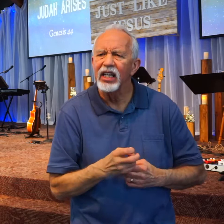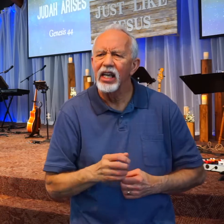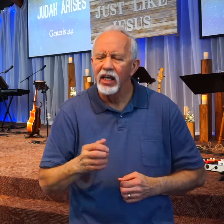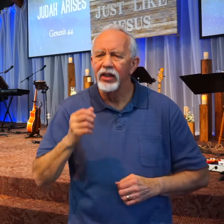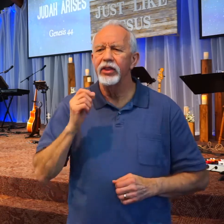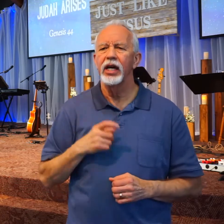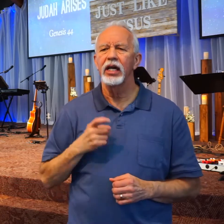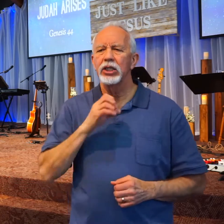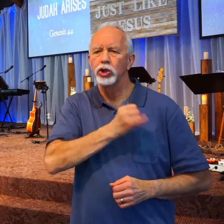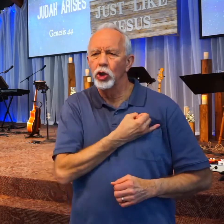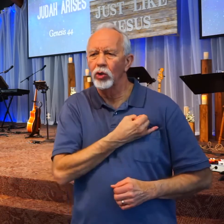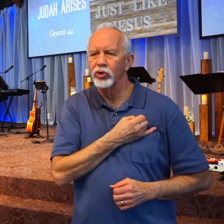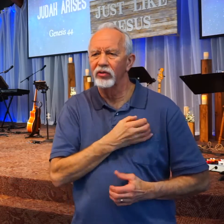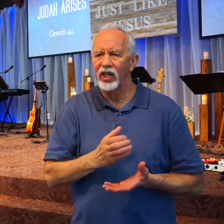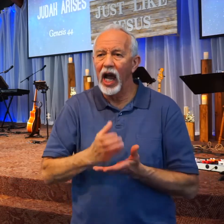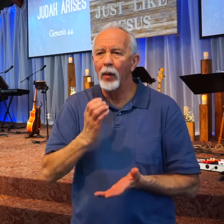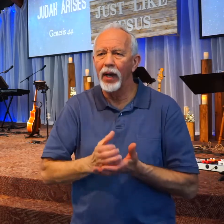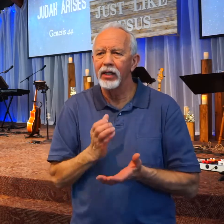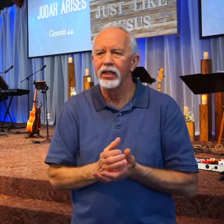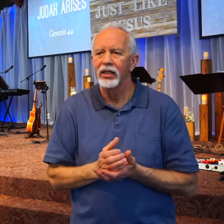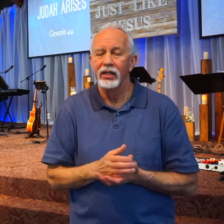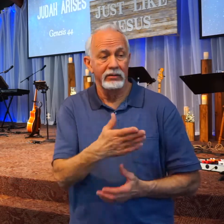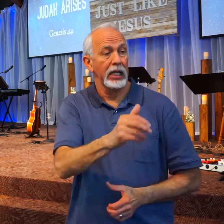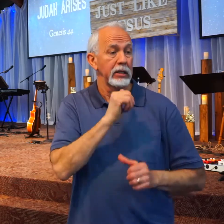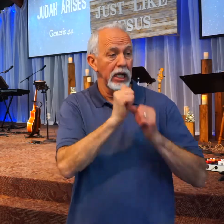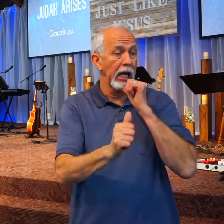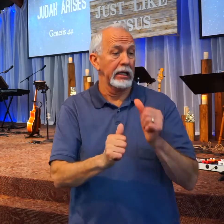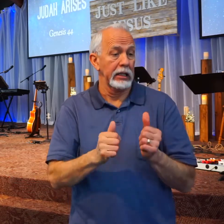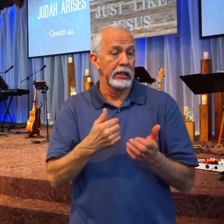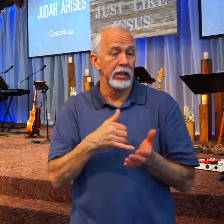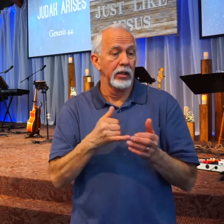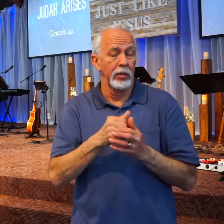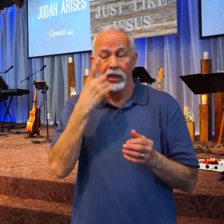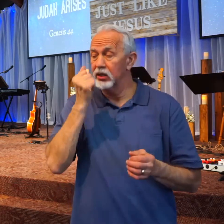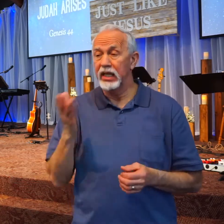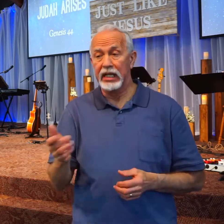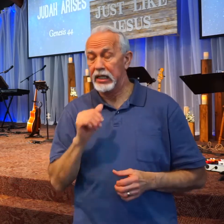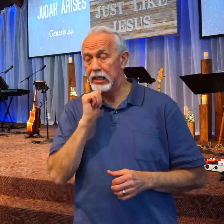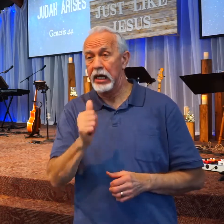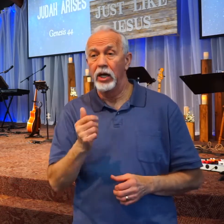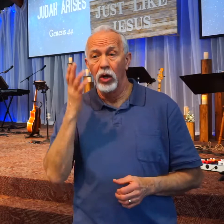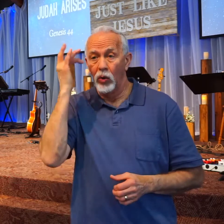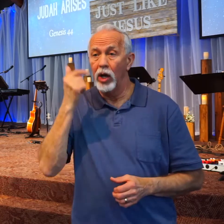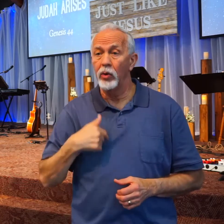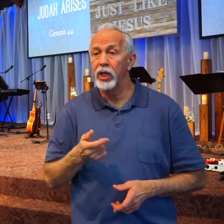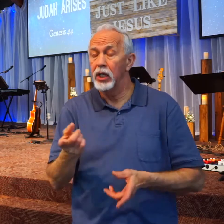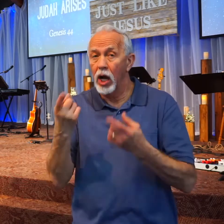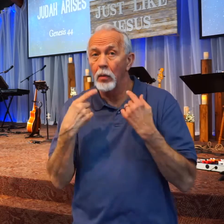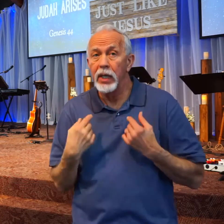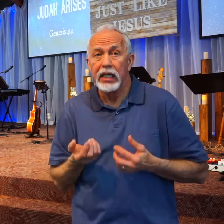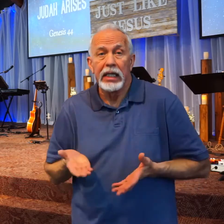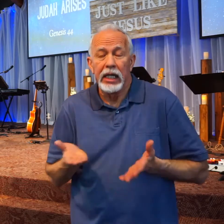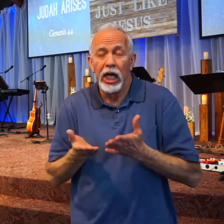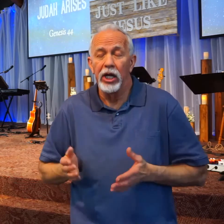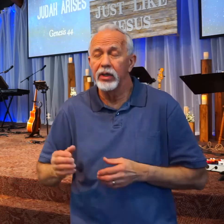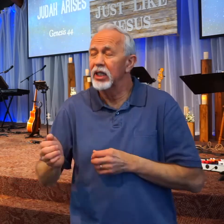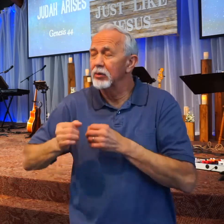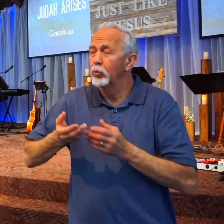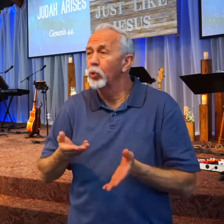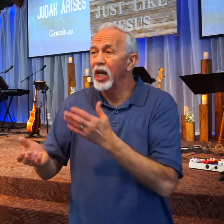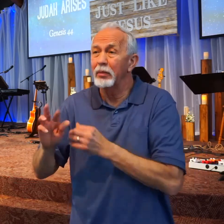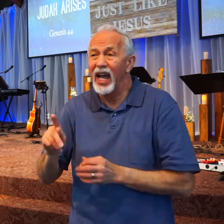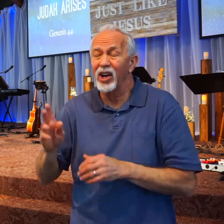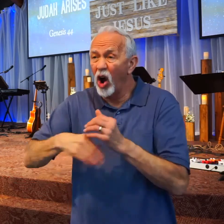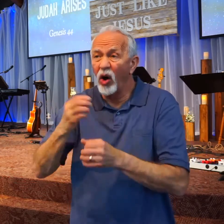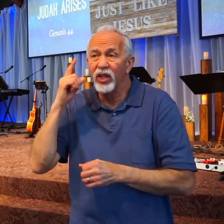vehemently denied this accusation because they didn't. And they pled with him, why would we come here and return all that silver if we